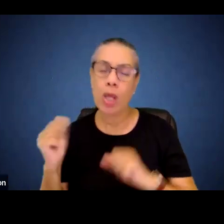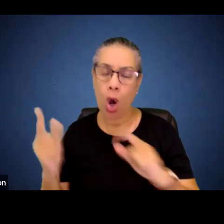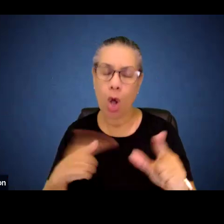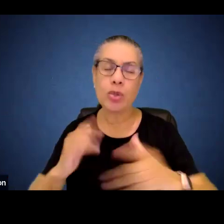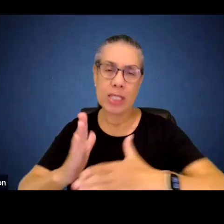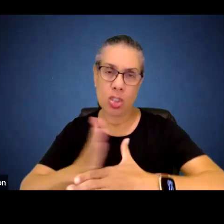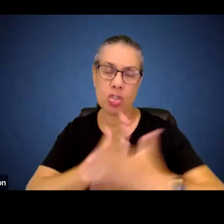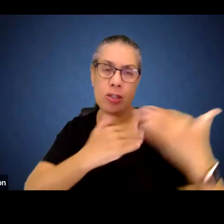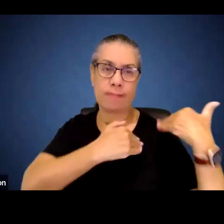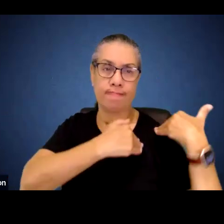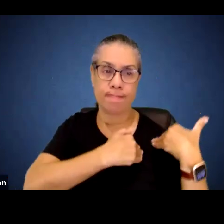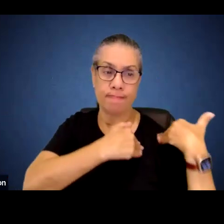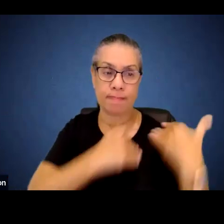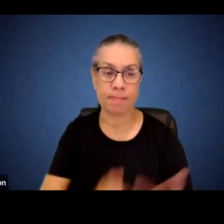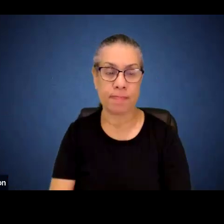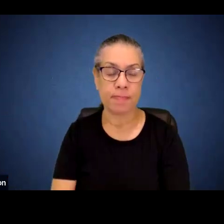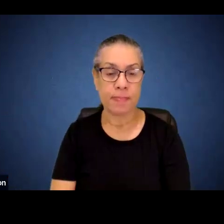together.